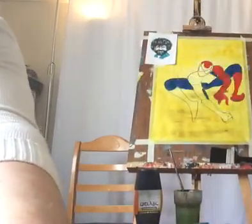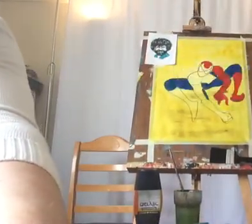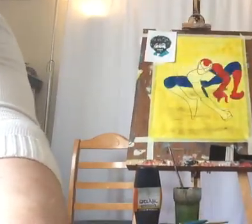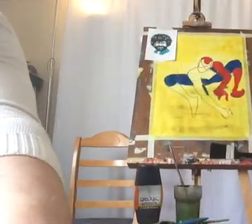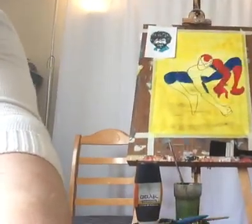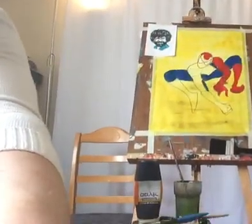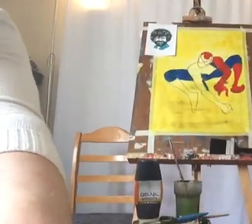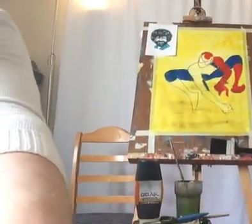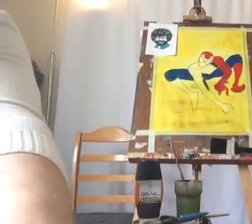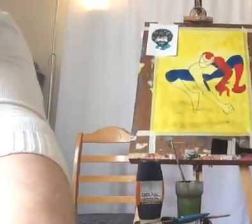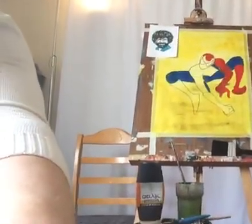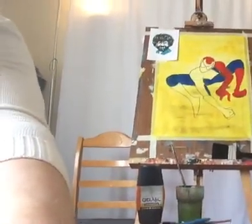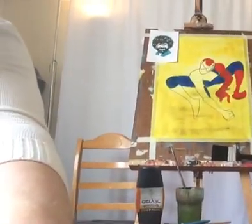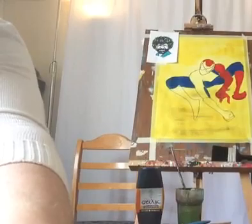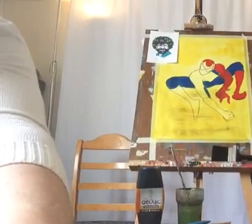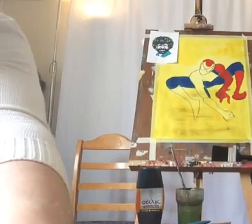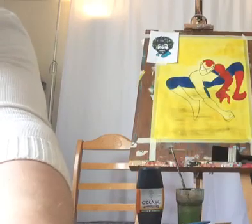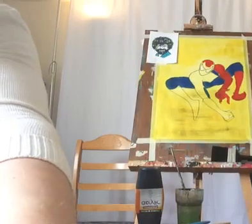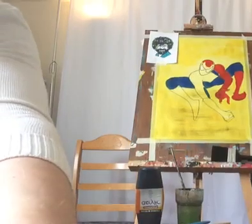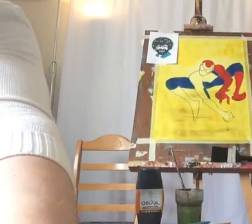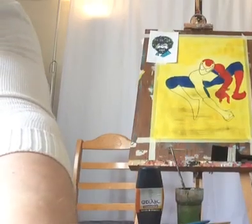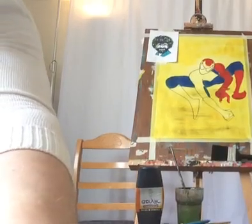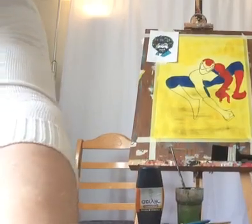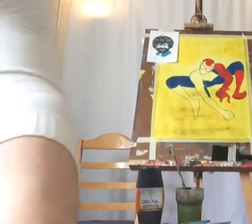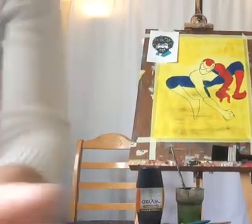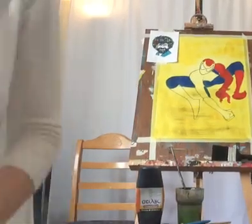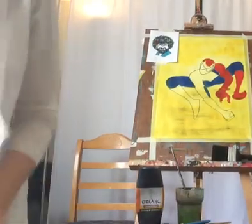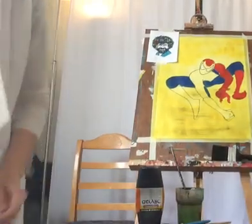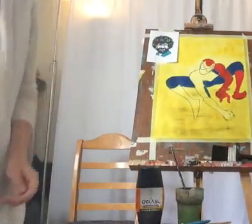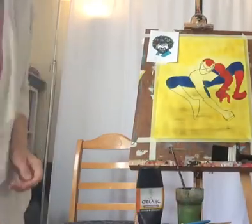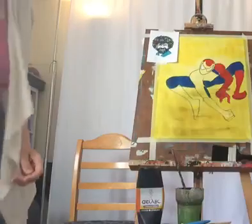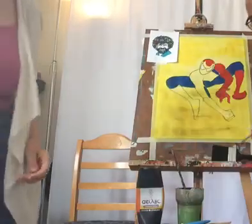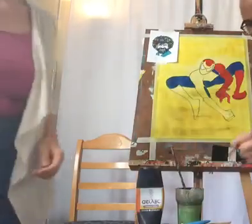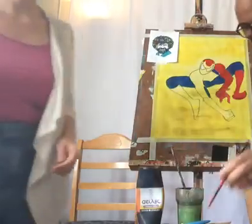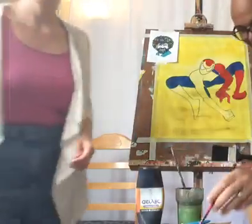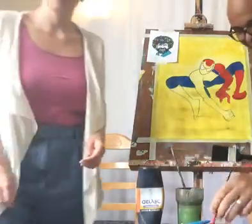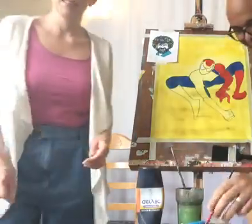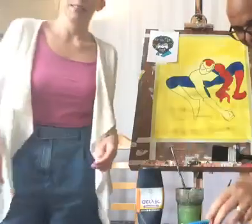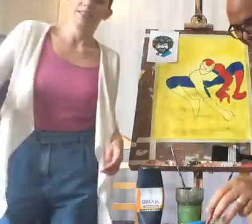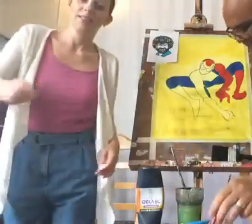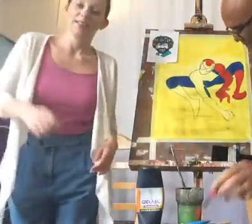Bob. We've got a bit of silence with Bob Ross. There we go.